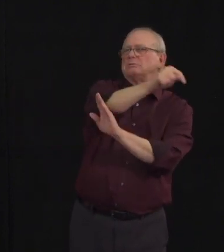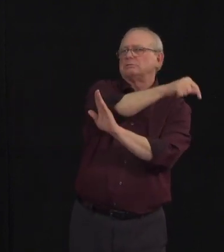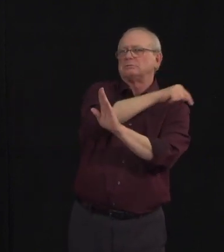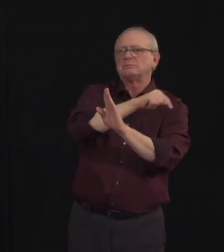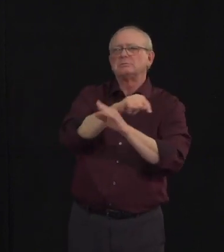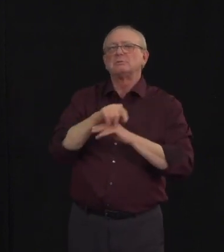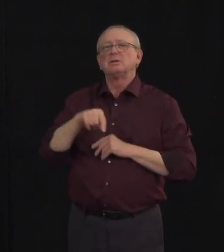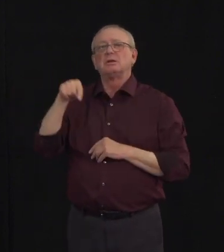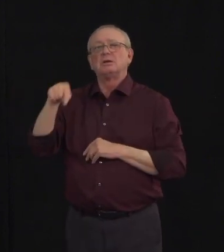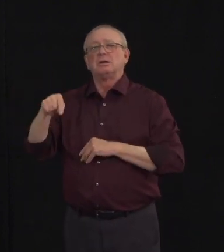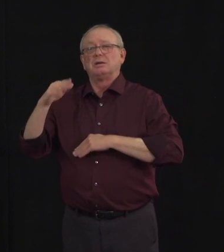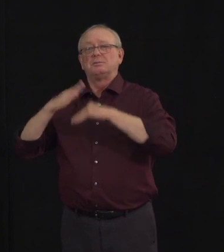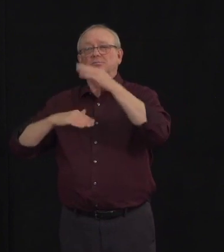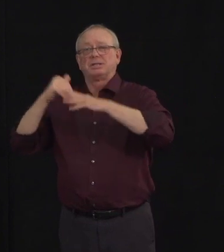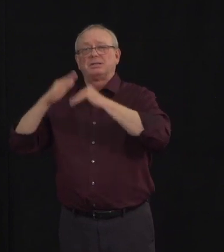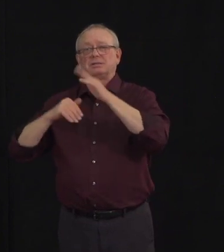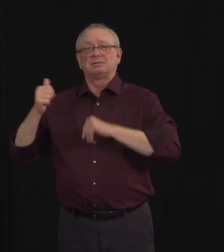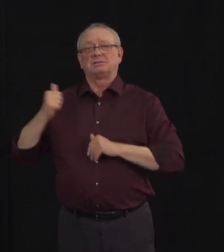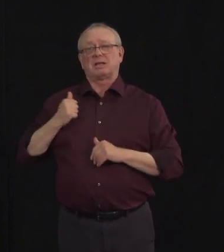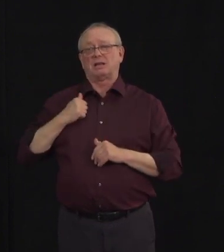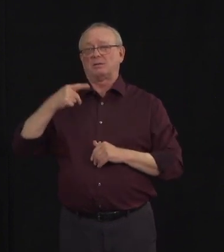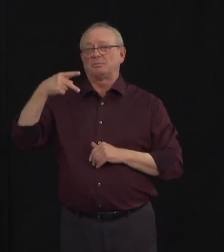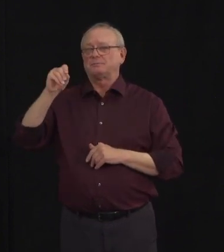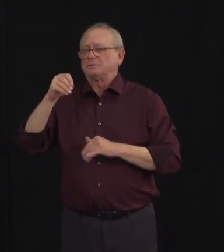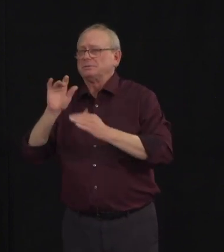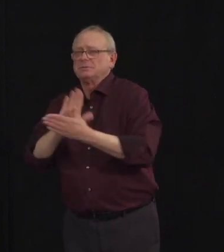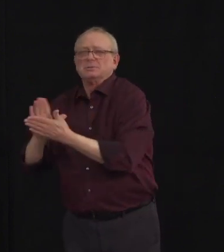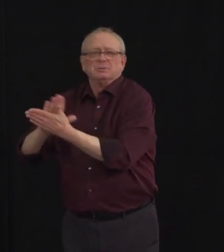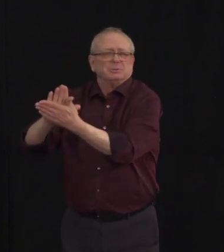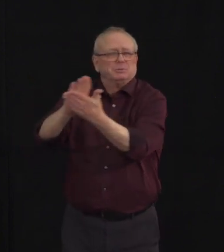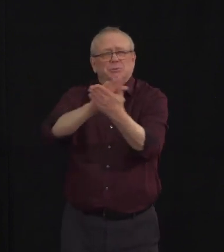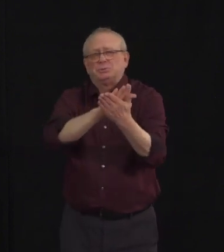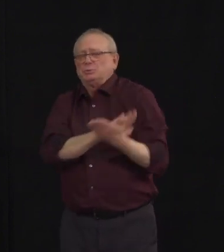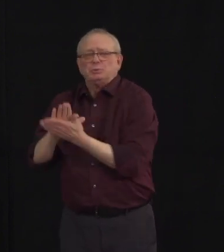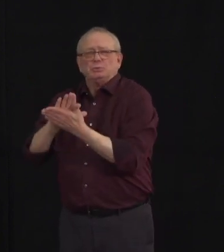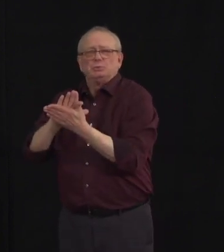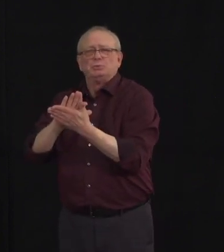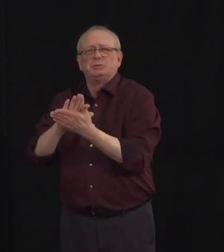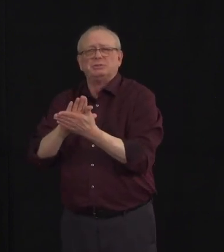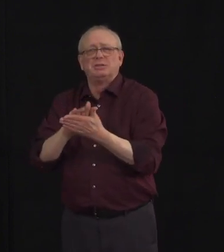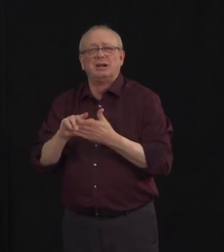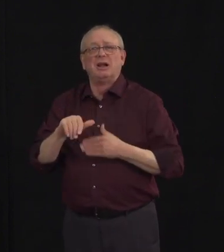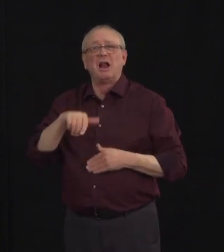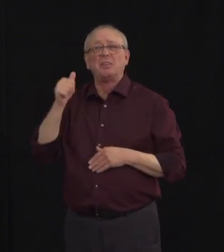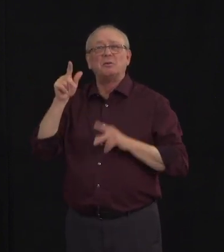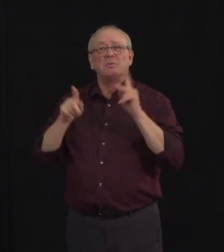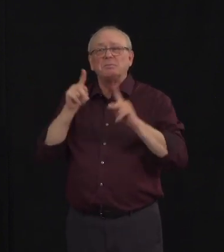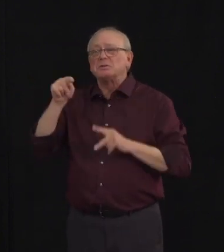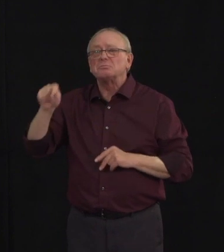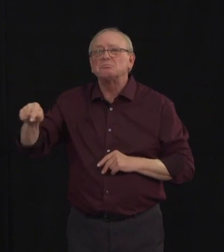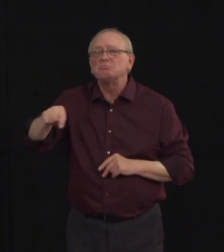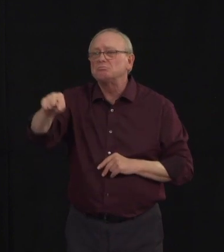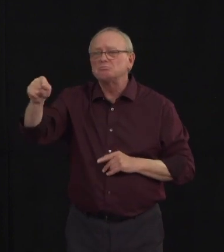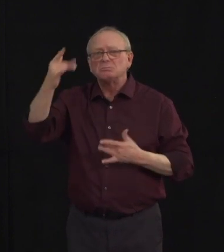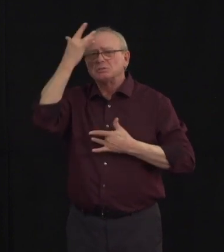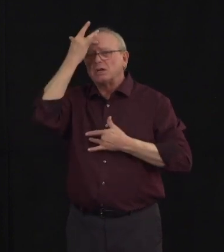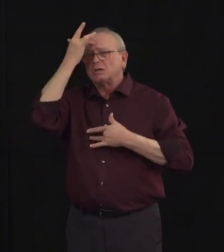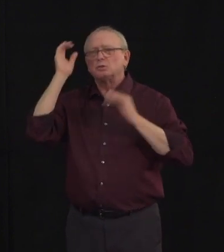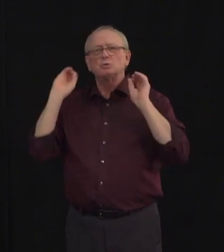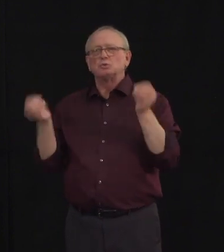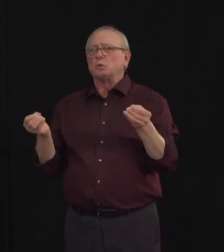the workplace, meaning there is no need to do testing of staff who do not have symptoms. It may seem